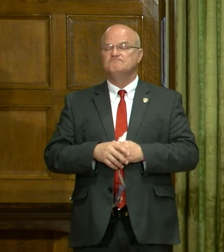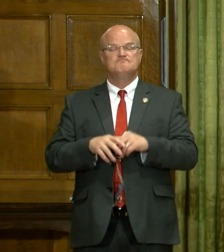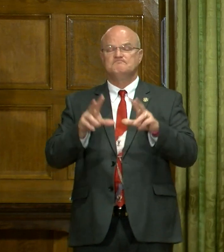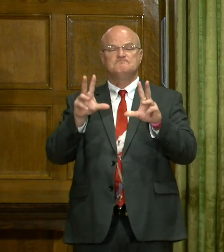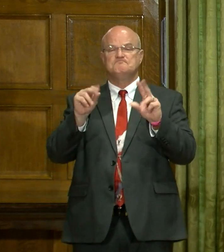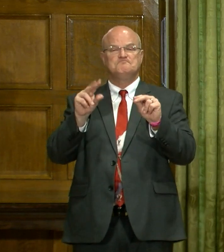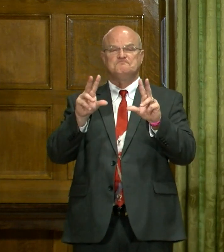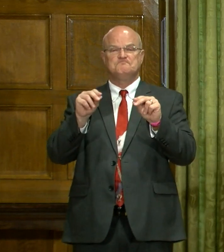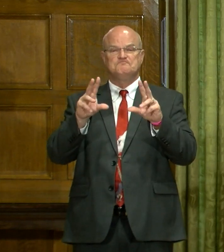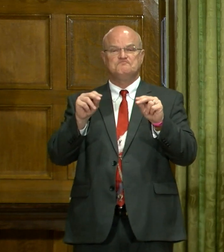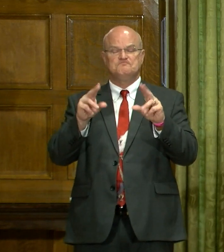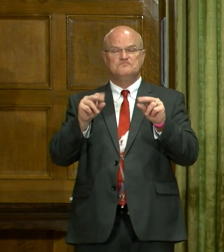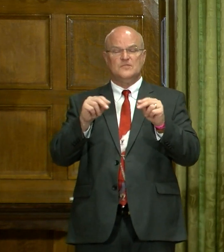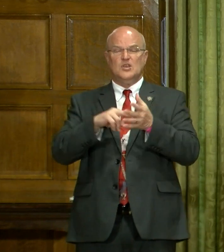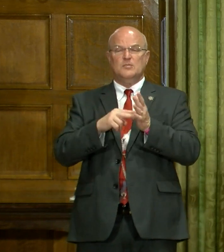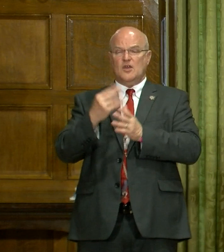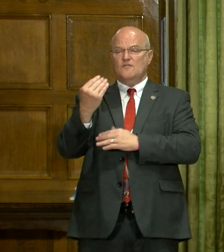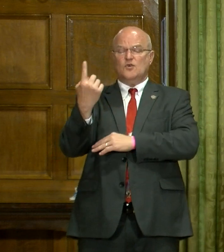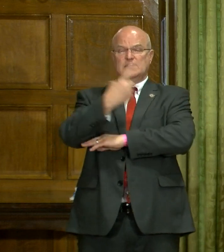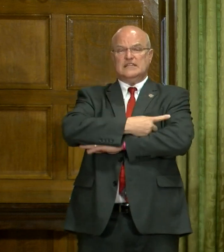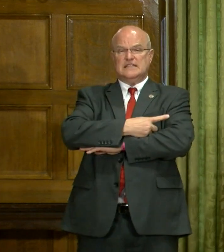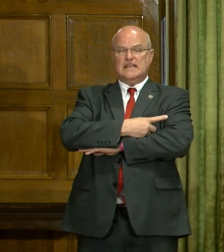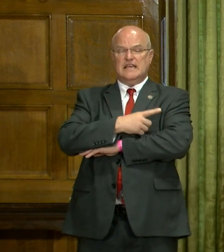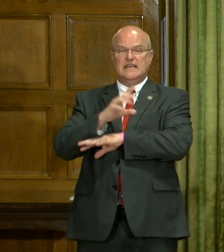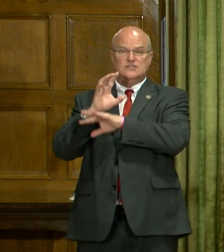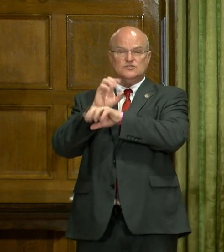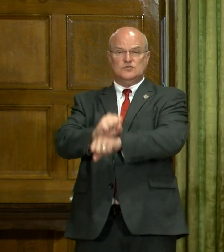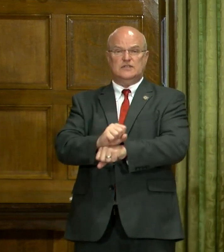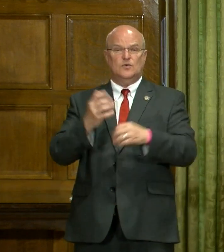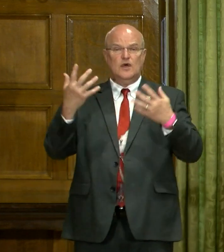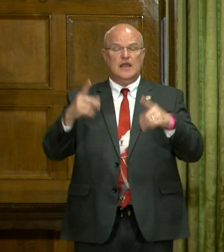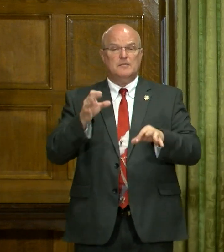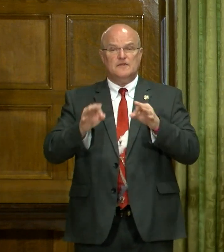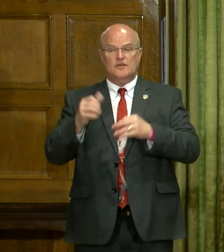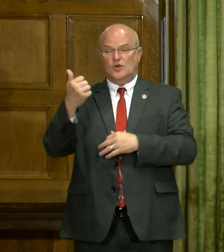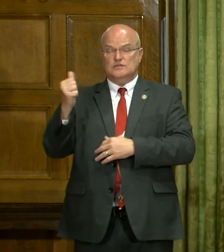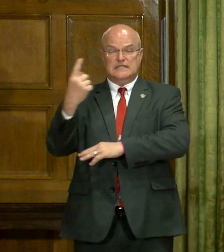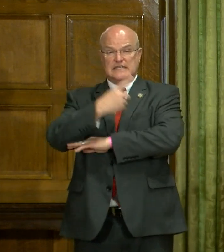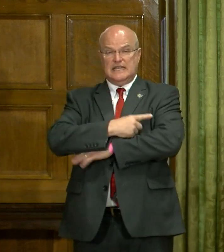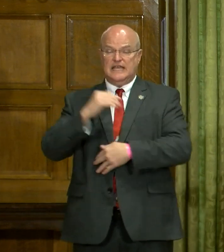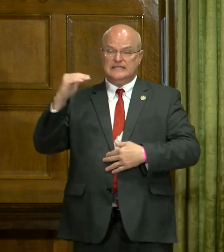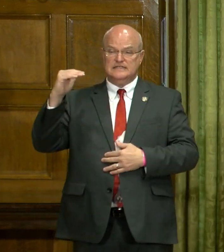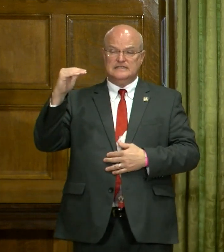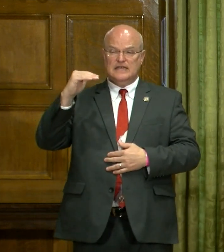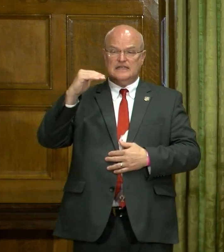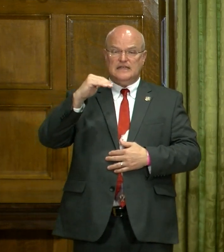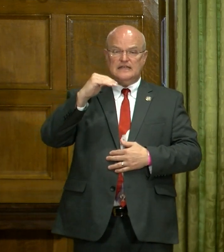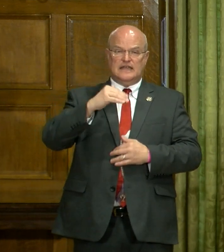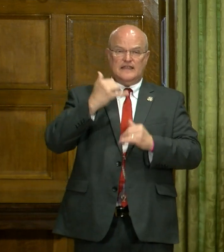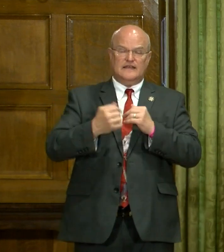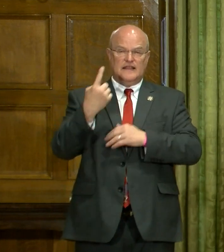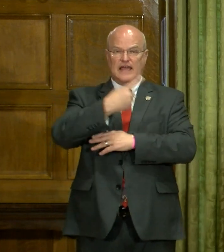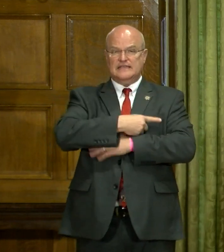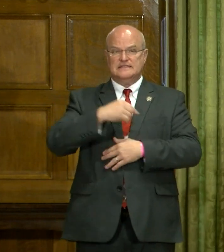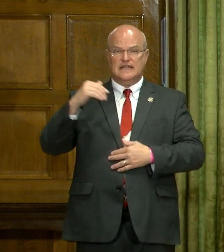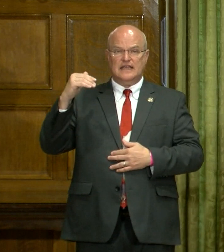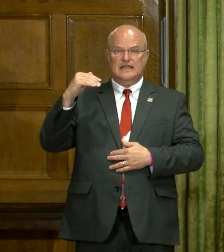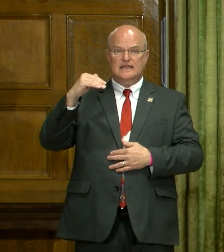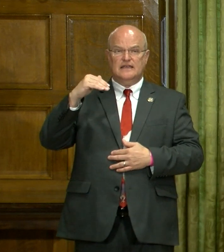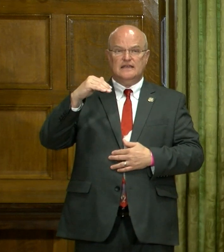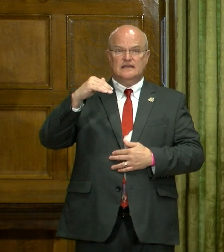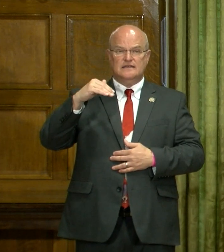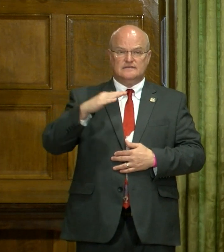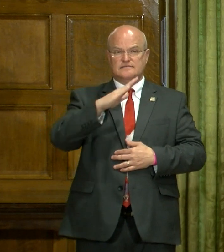No. For example, you talk about a 14-day trend. What happens if you go 10 days and then the last day